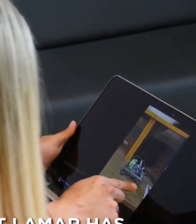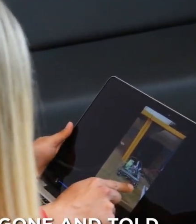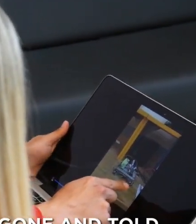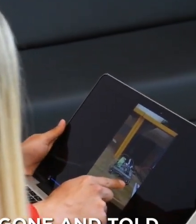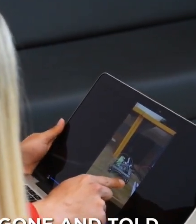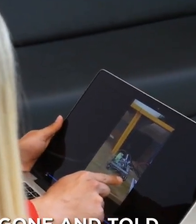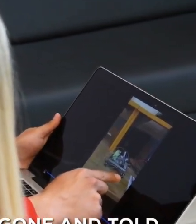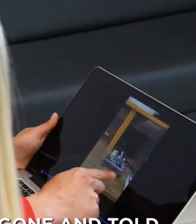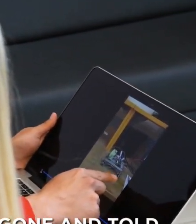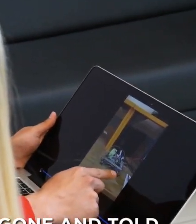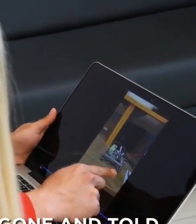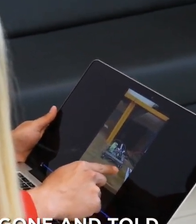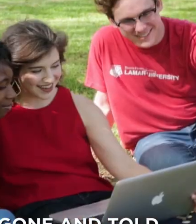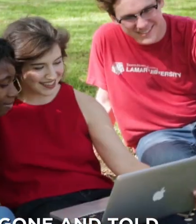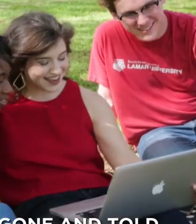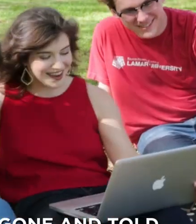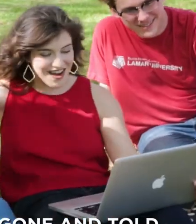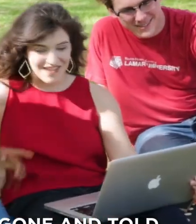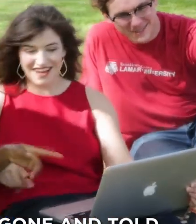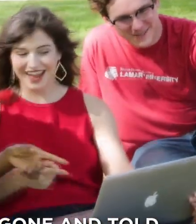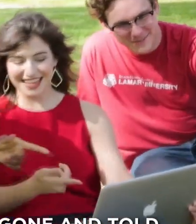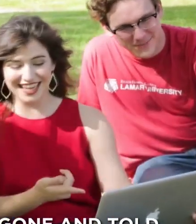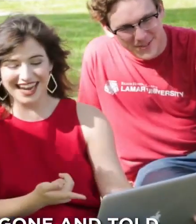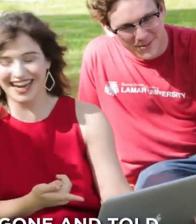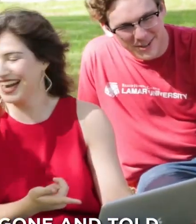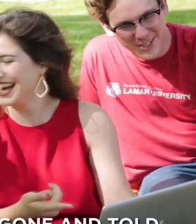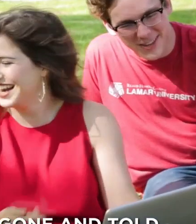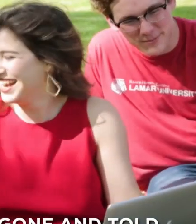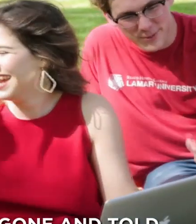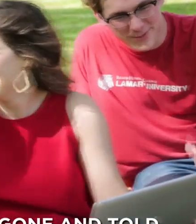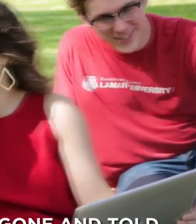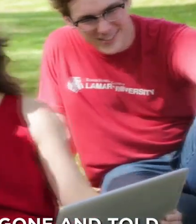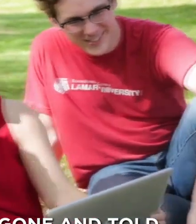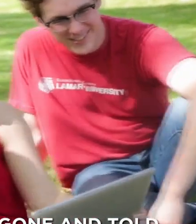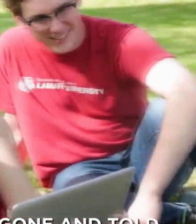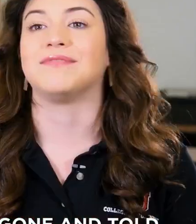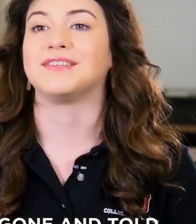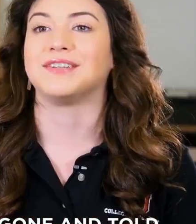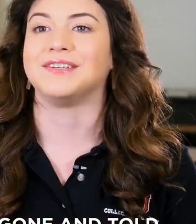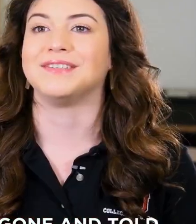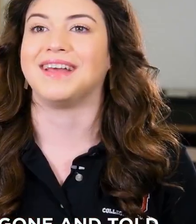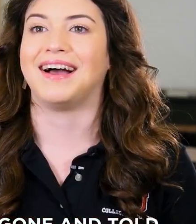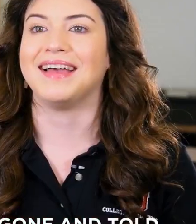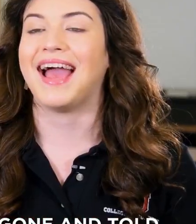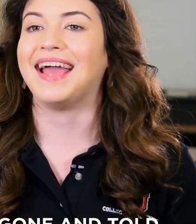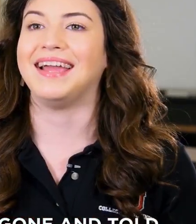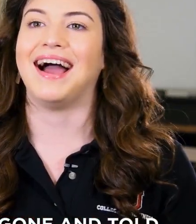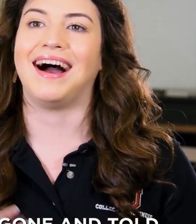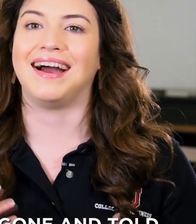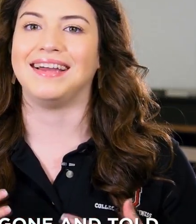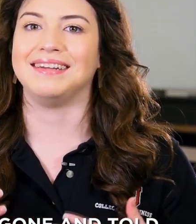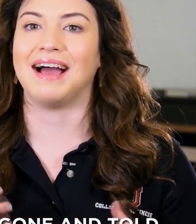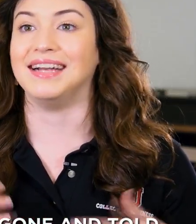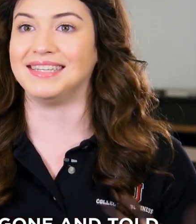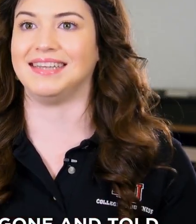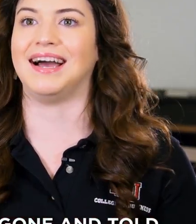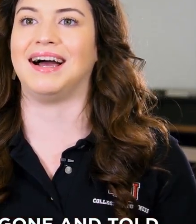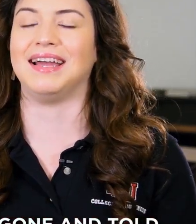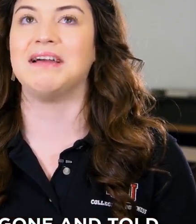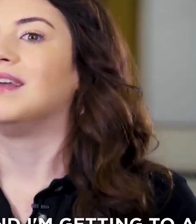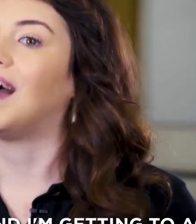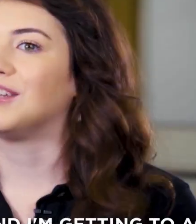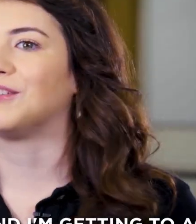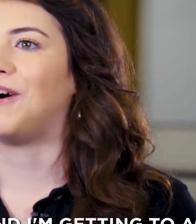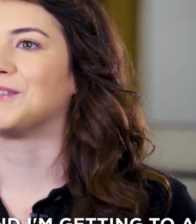all together. Whenever I've gone and told my previous professors that, hey, I did